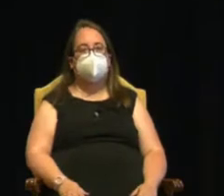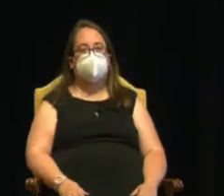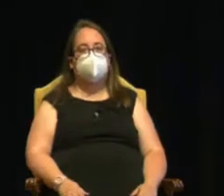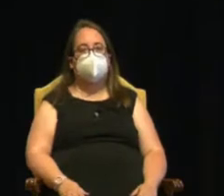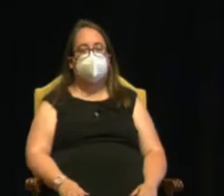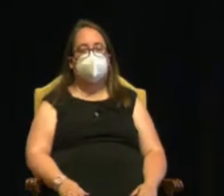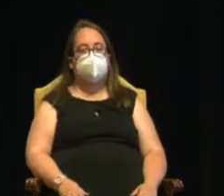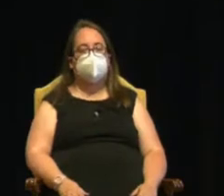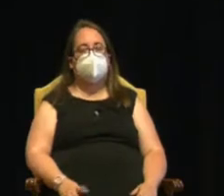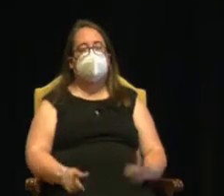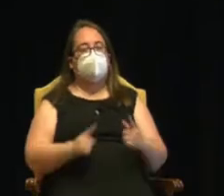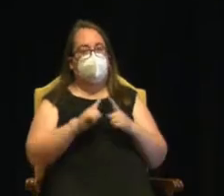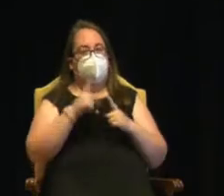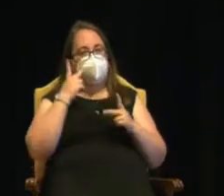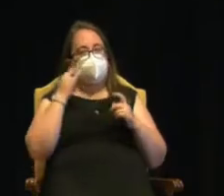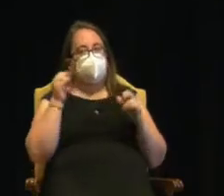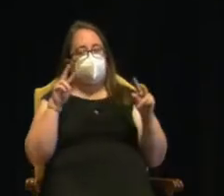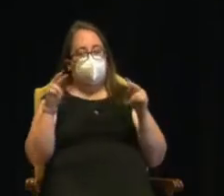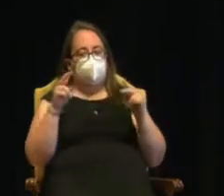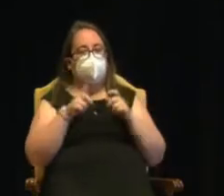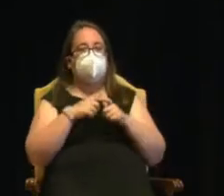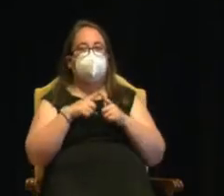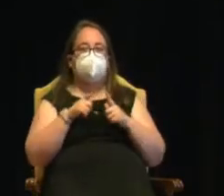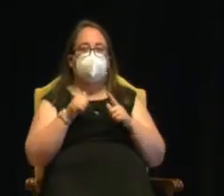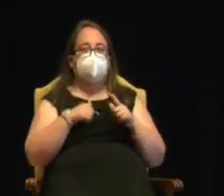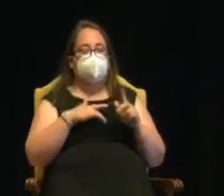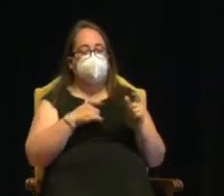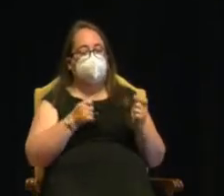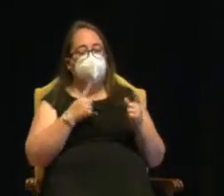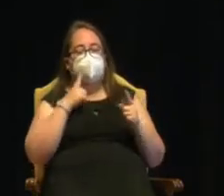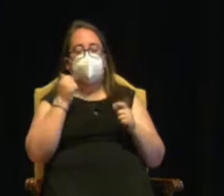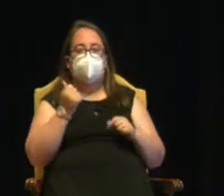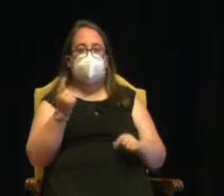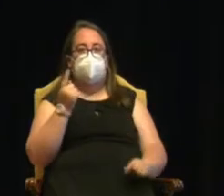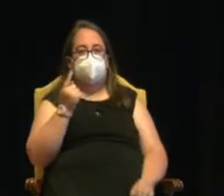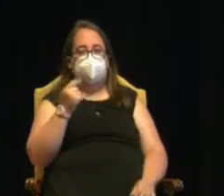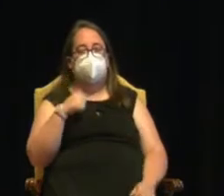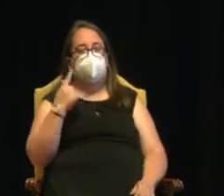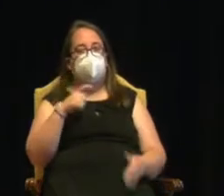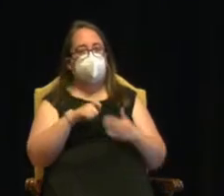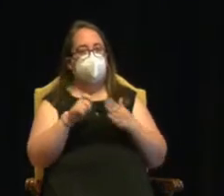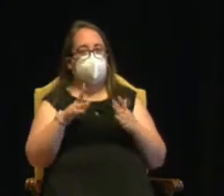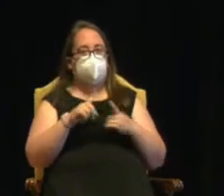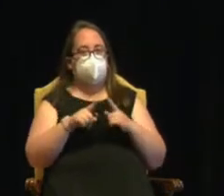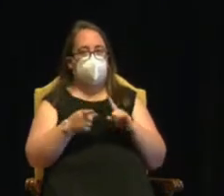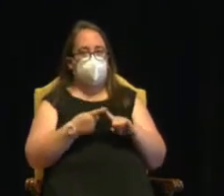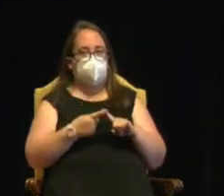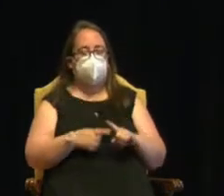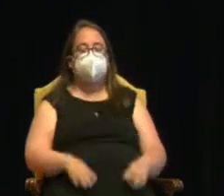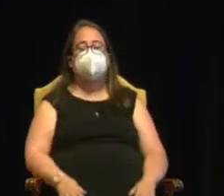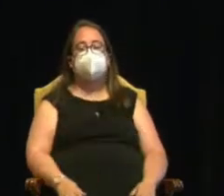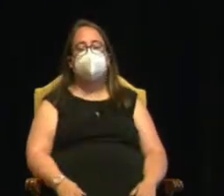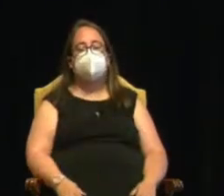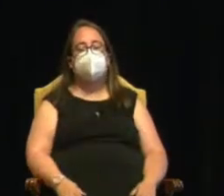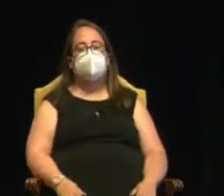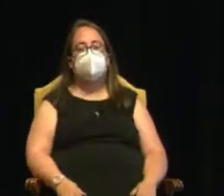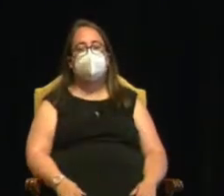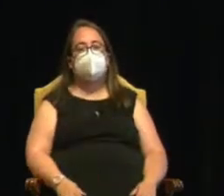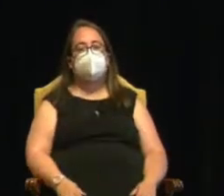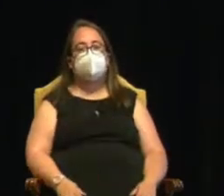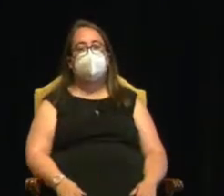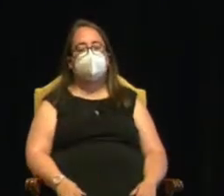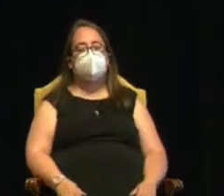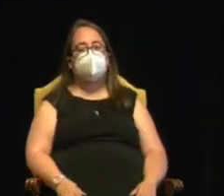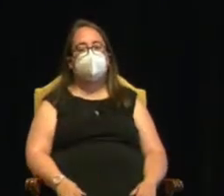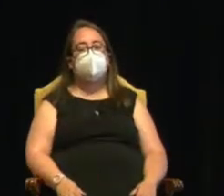through that prism, you can have empathy for almost anyone. I have a writer friend, and we've kind of gone around and around about this. I